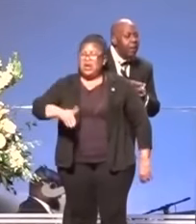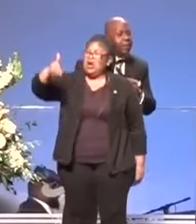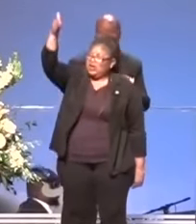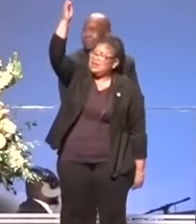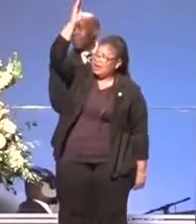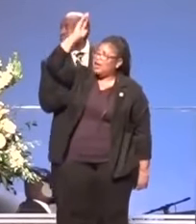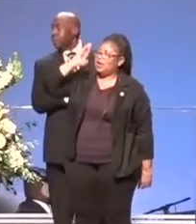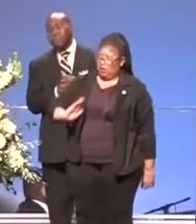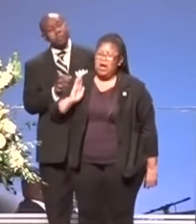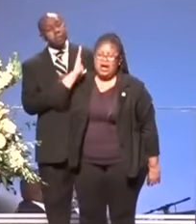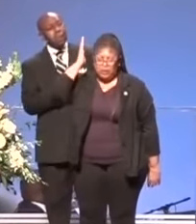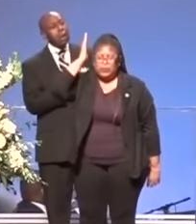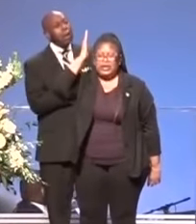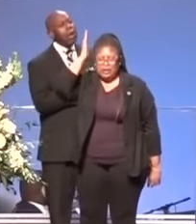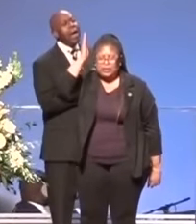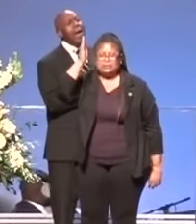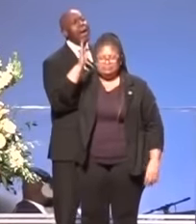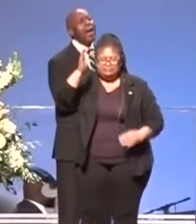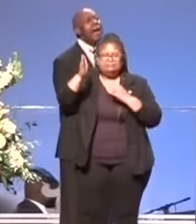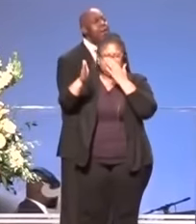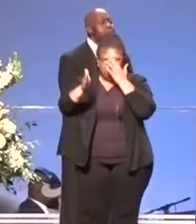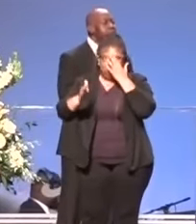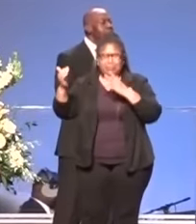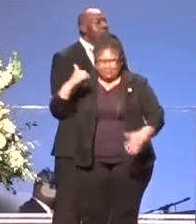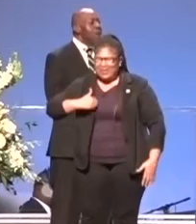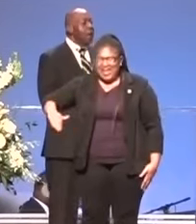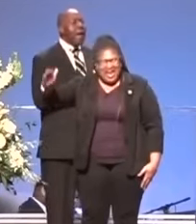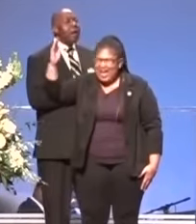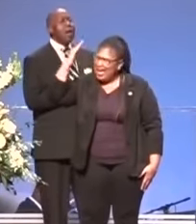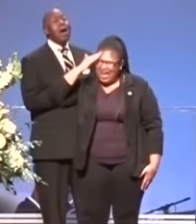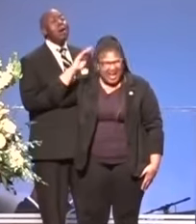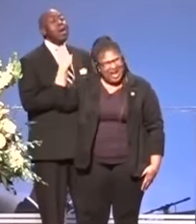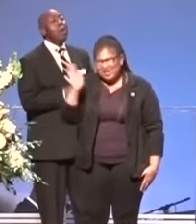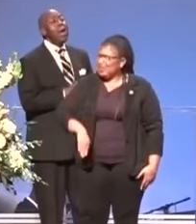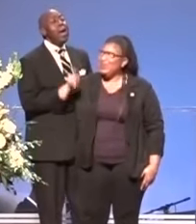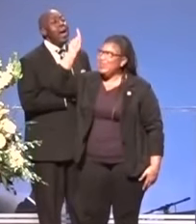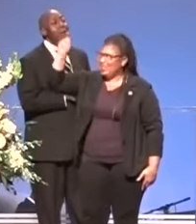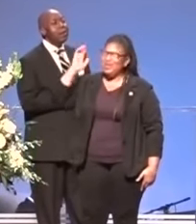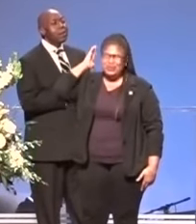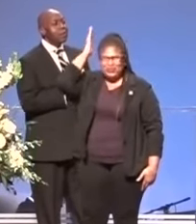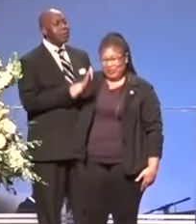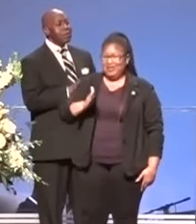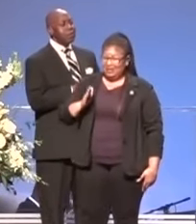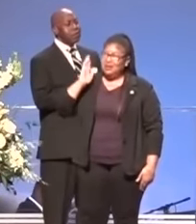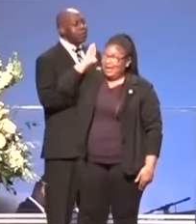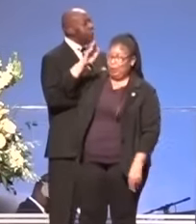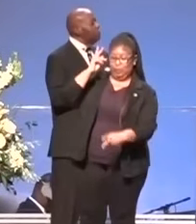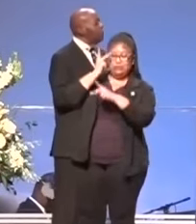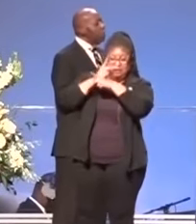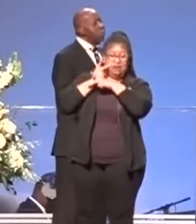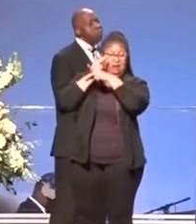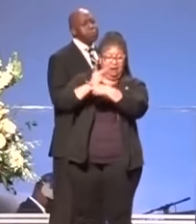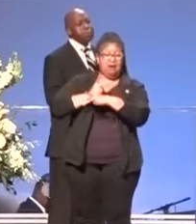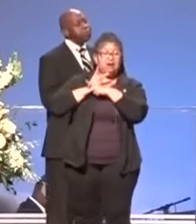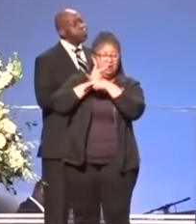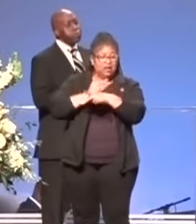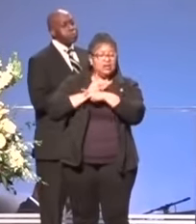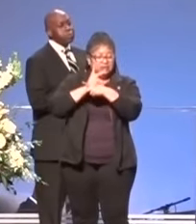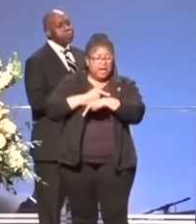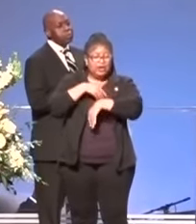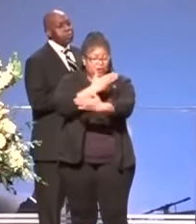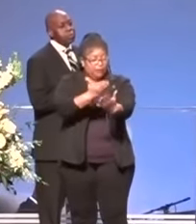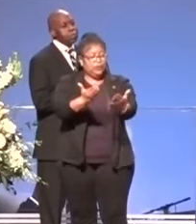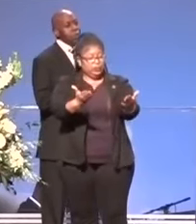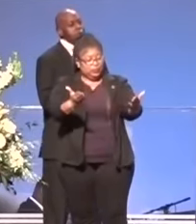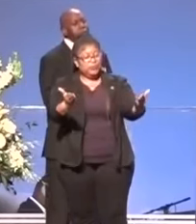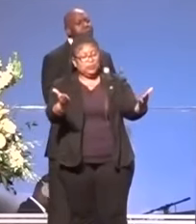God will I know he will he will take care of